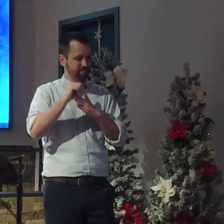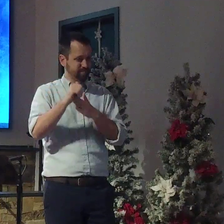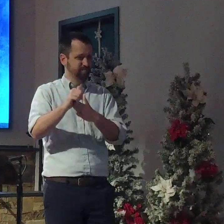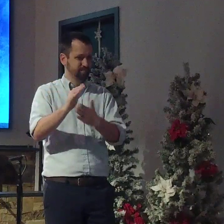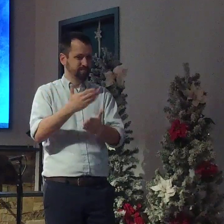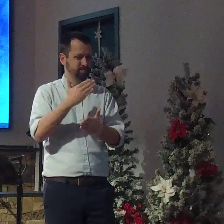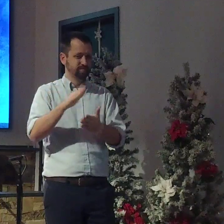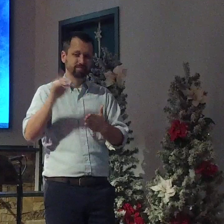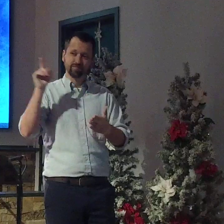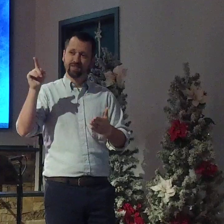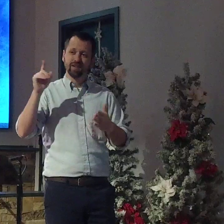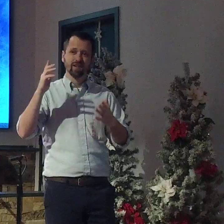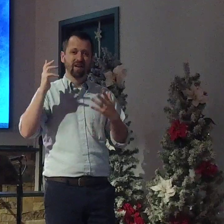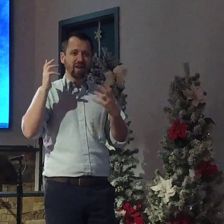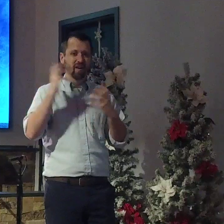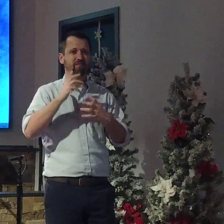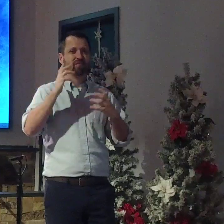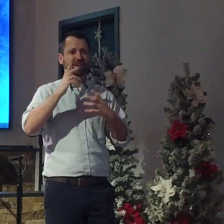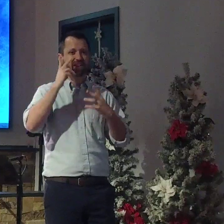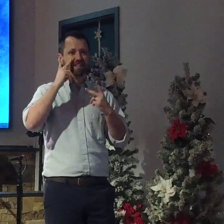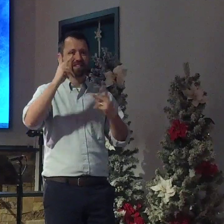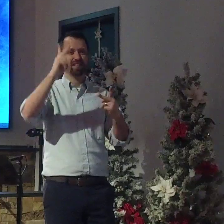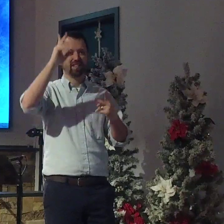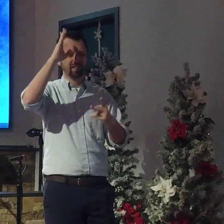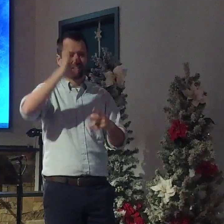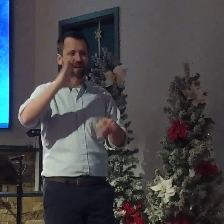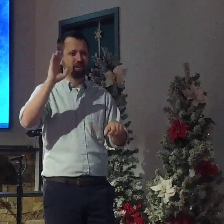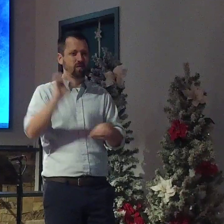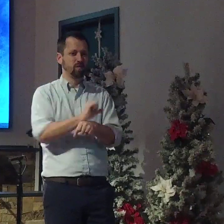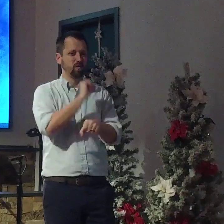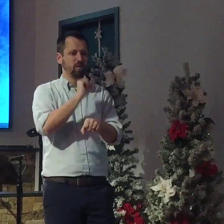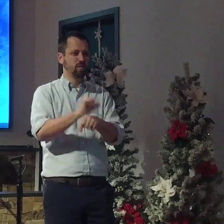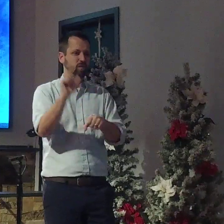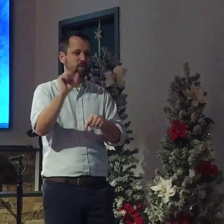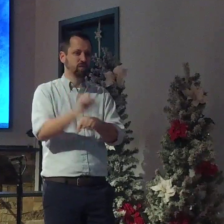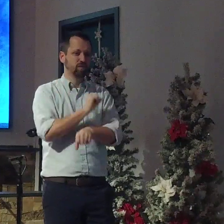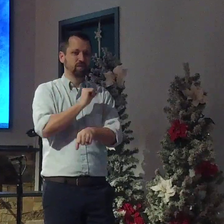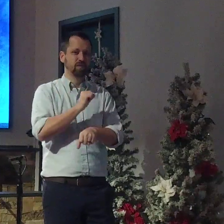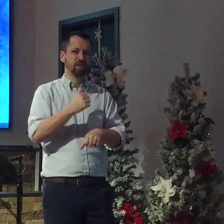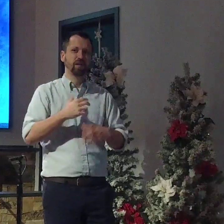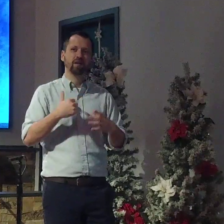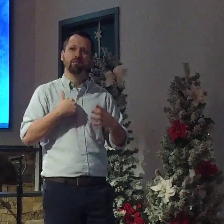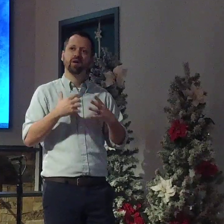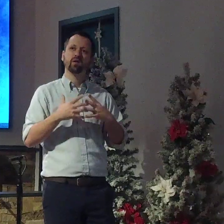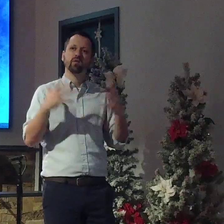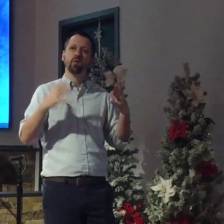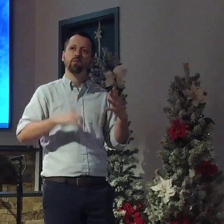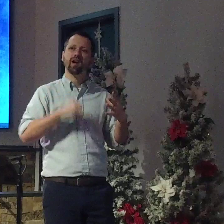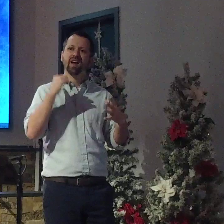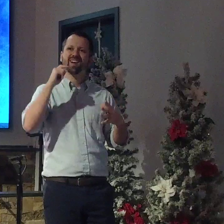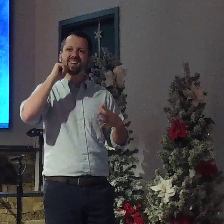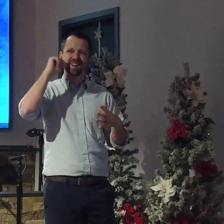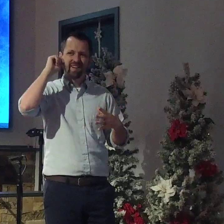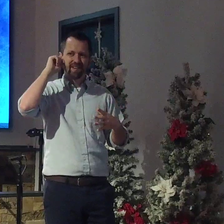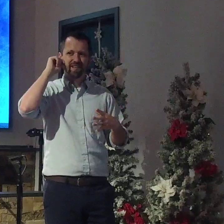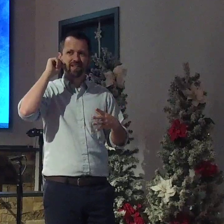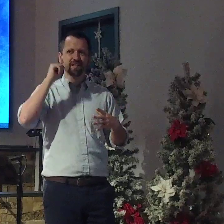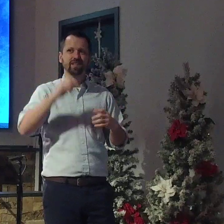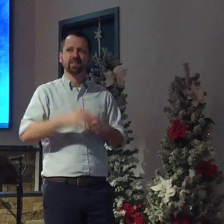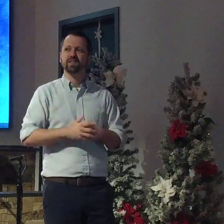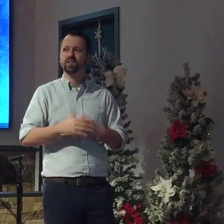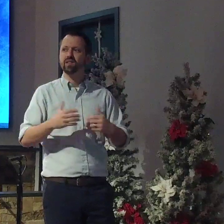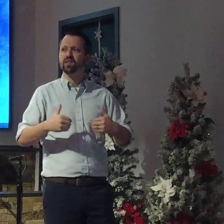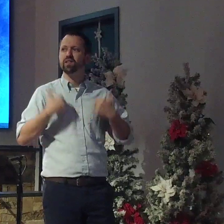him. You know, I was thinking specifically also about our youth ministry, our teenagers in the church, and